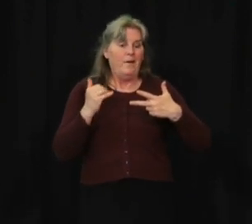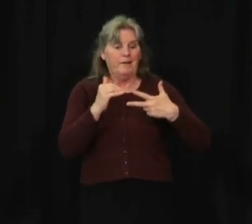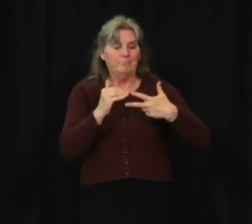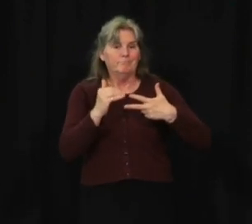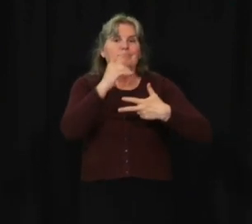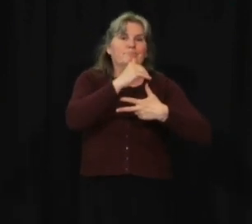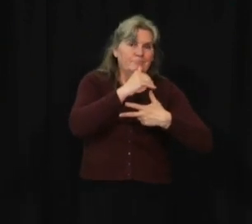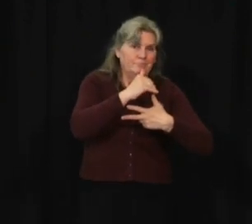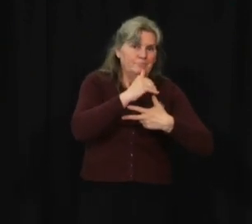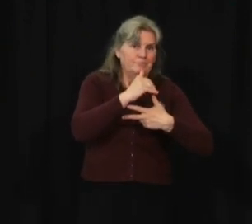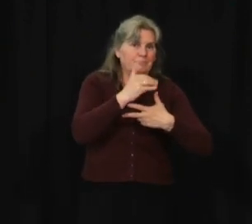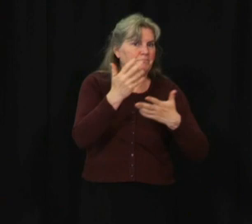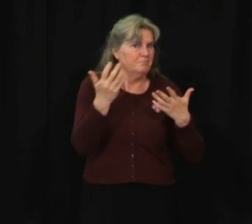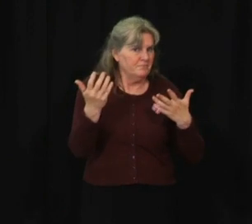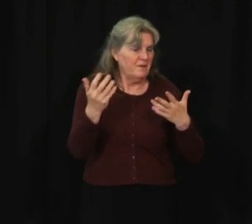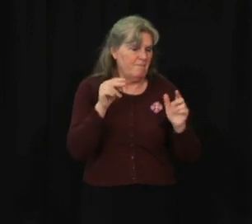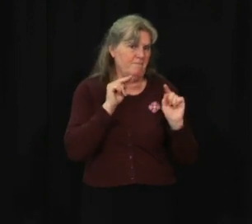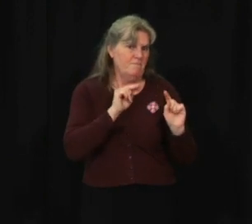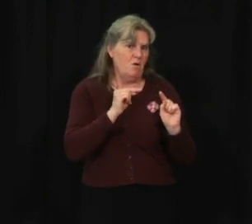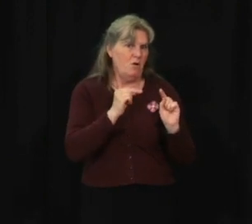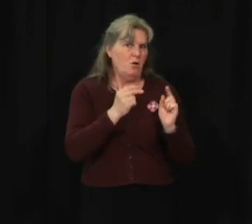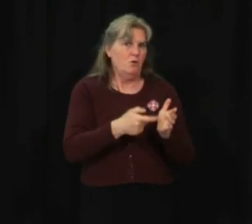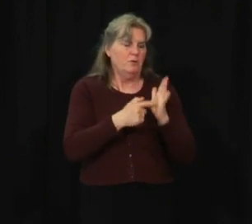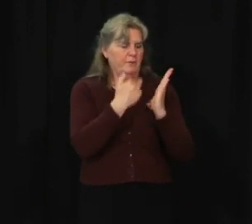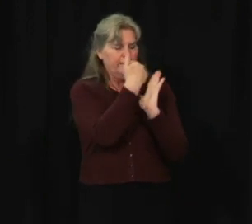backwards. So it's just really